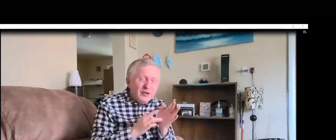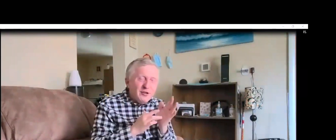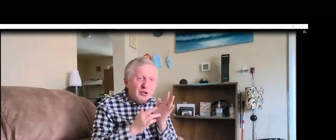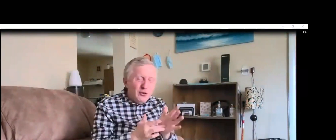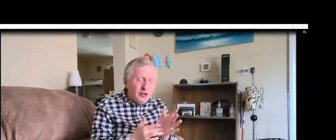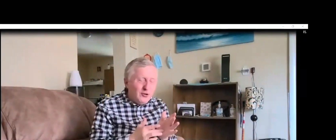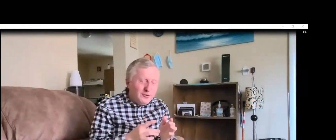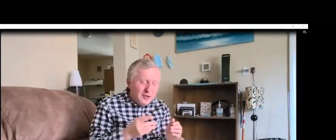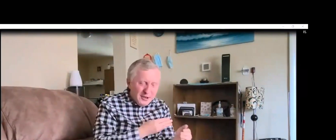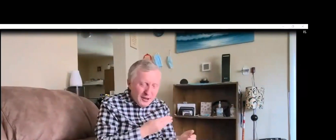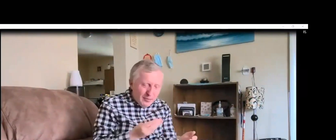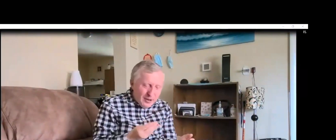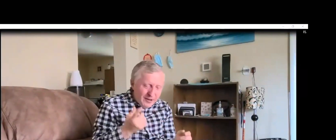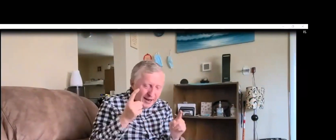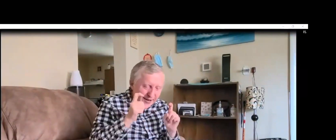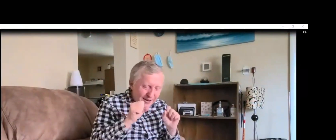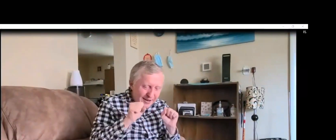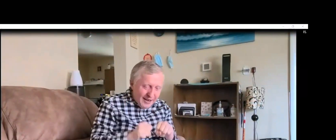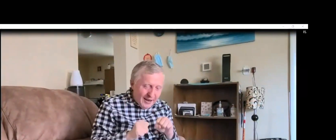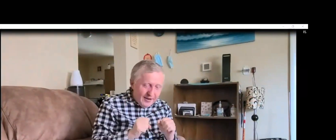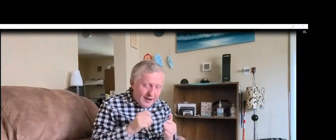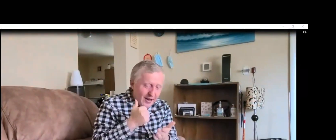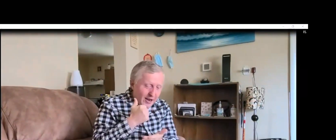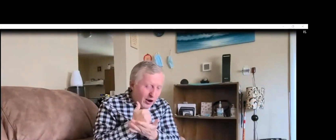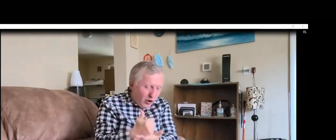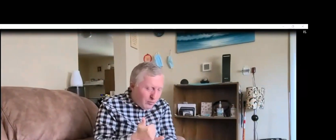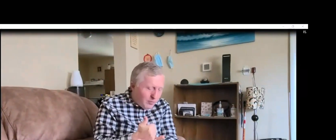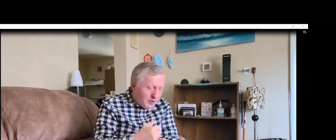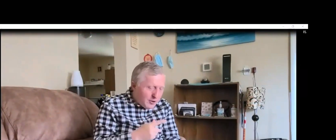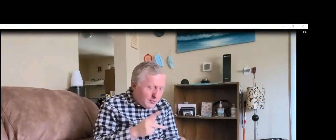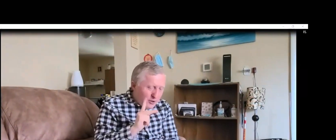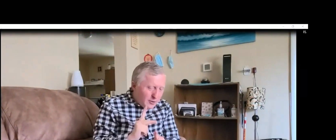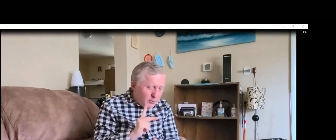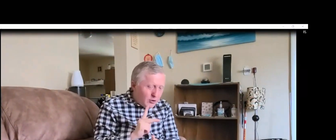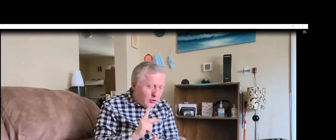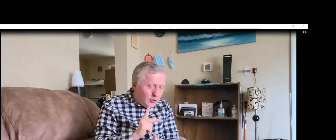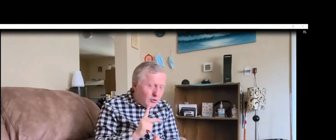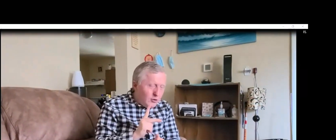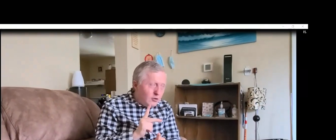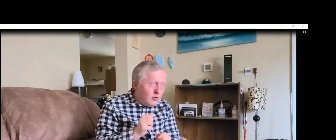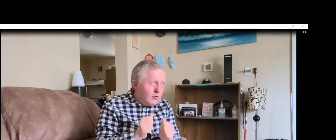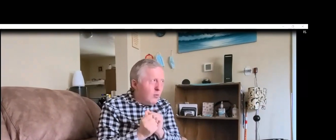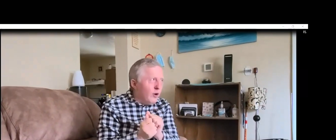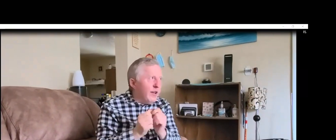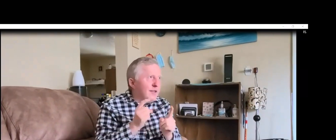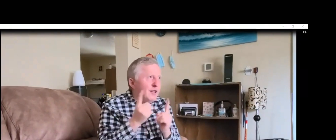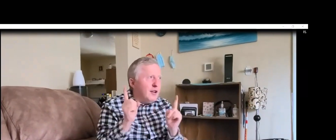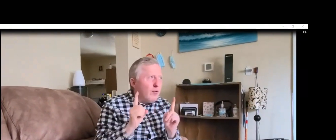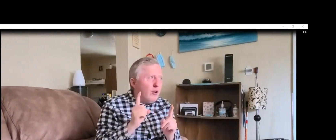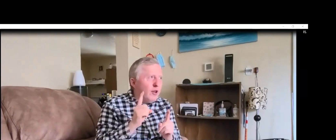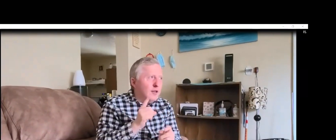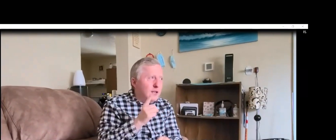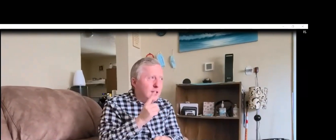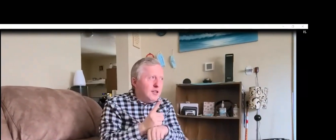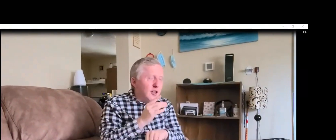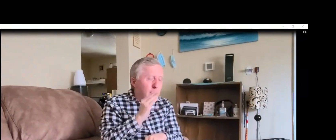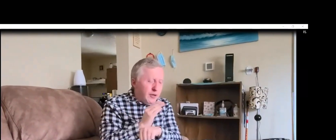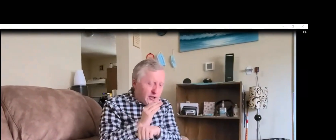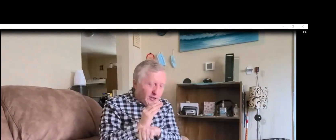I want to show you something that can help people with